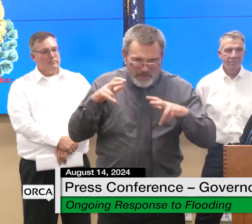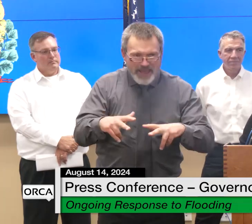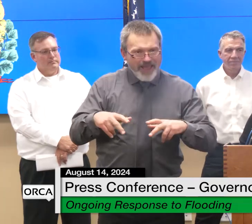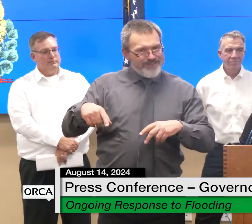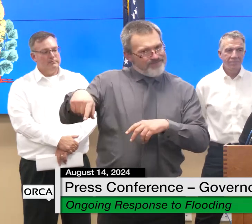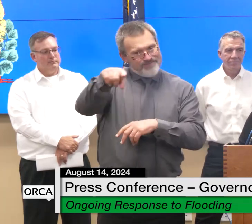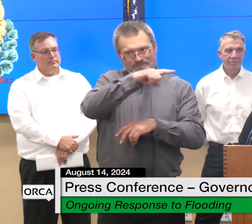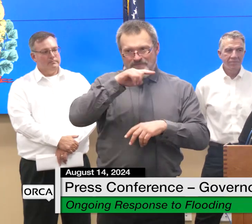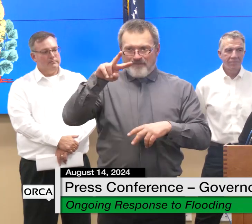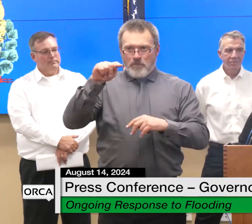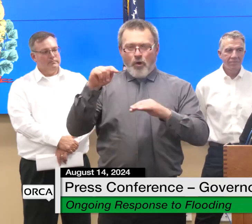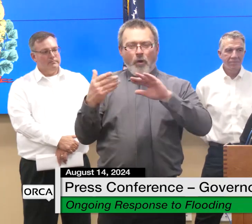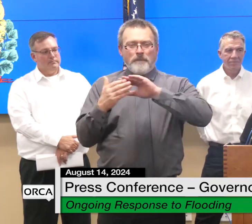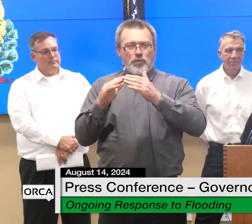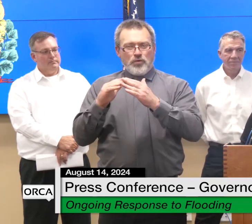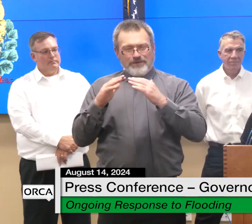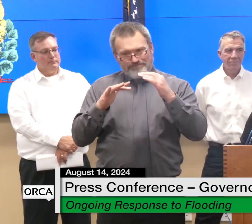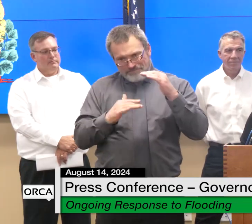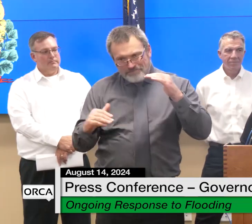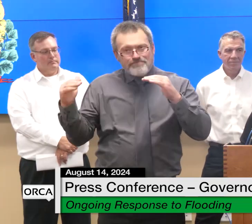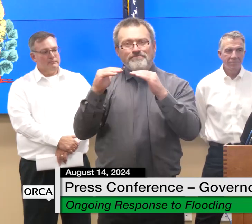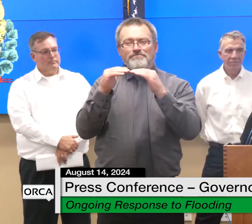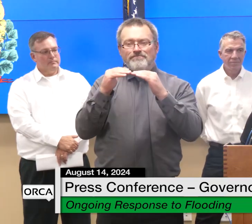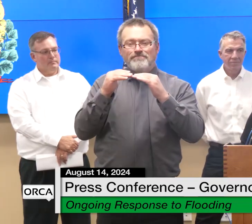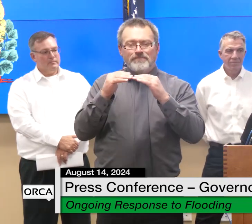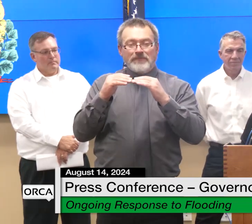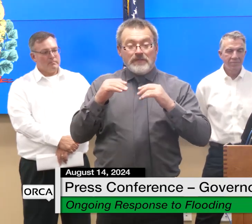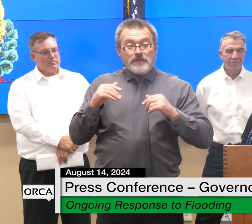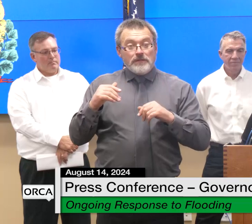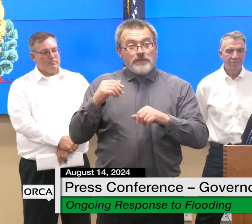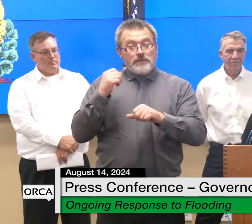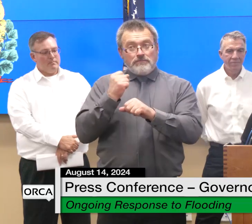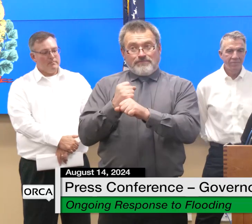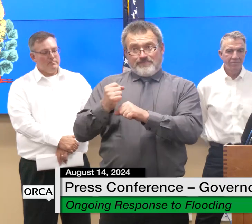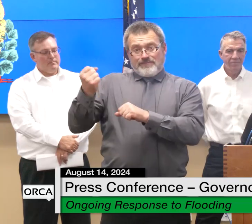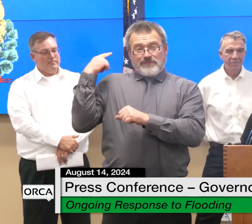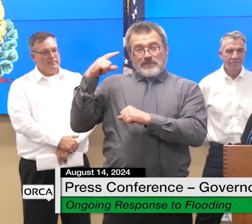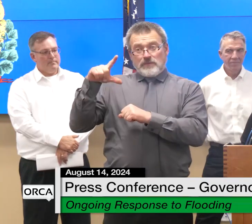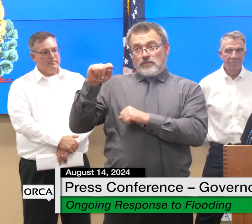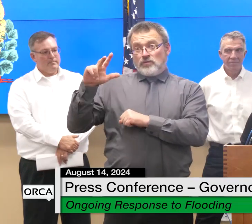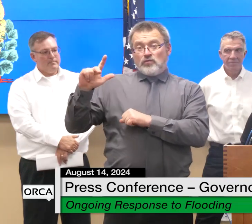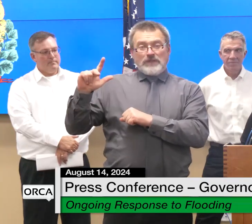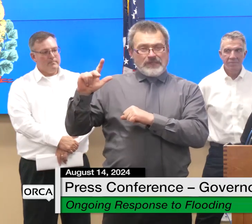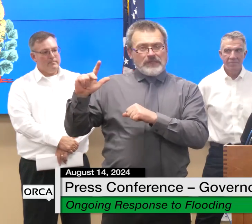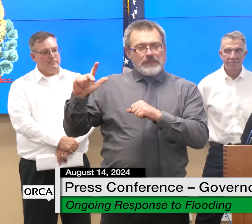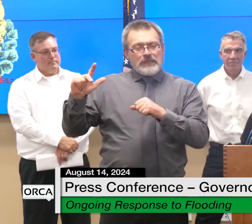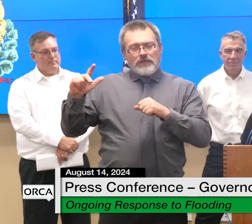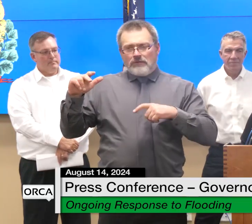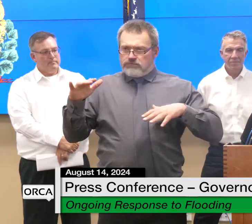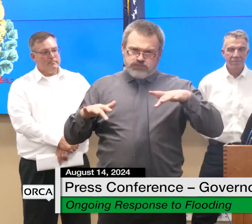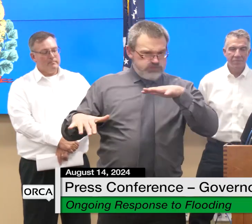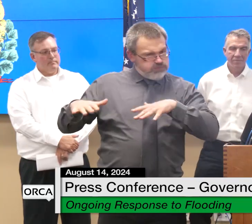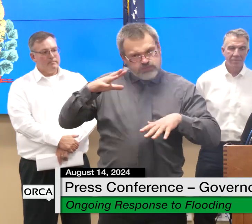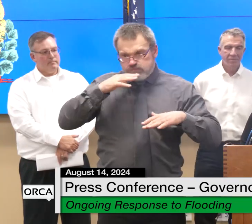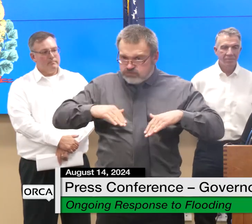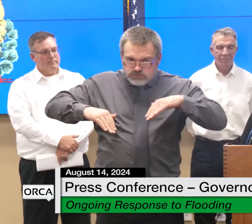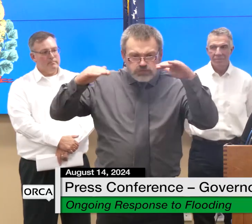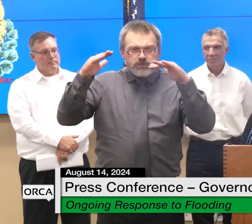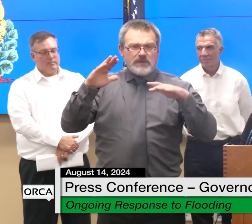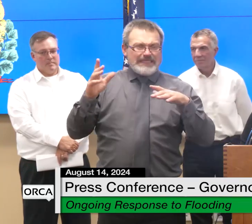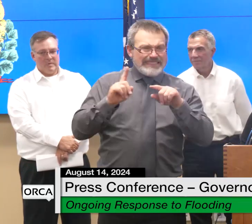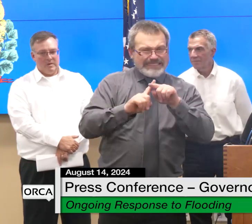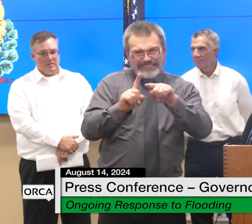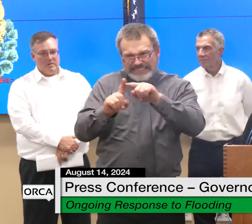future. When the rain and flooding started a year ago, the Community Foundation moved quickly to establish the Vermont Flood Response and Recovery